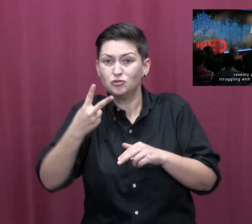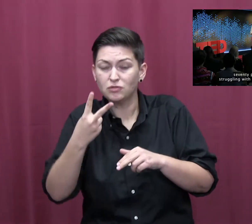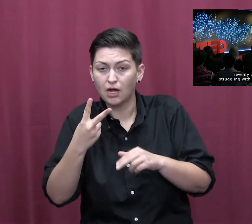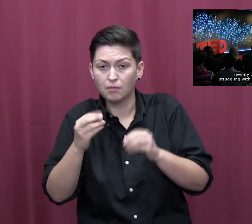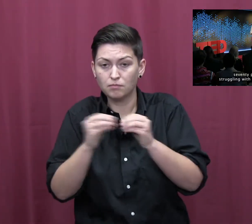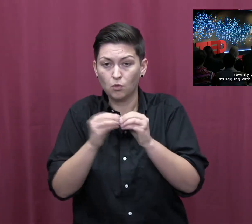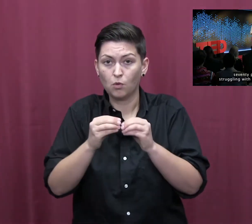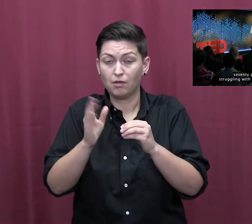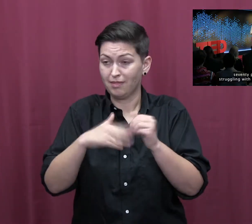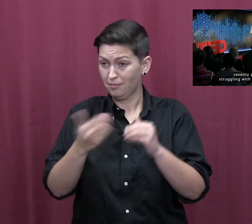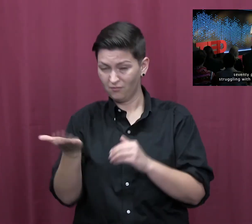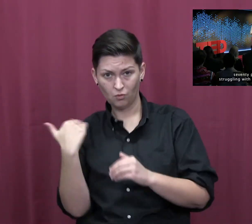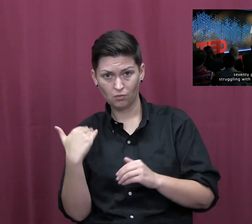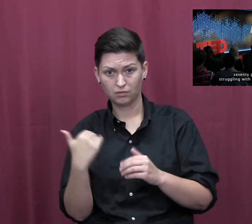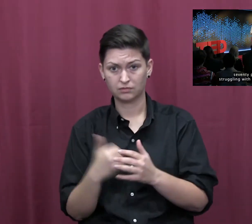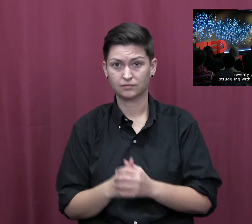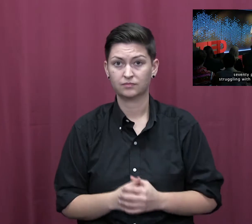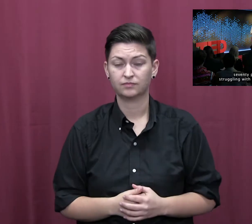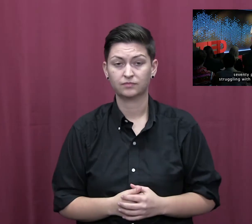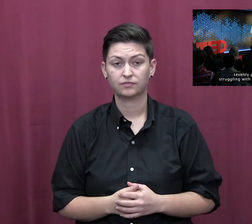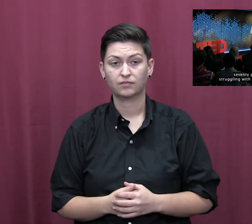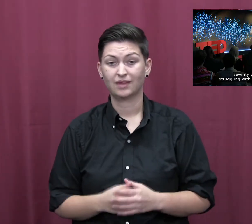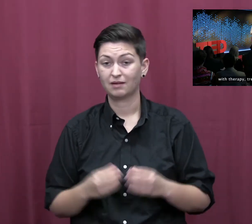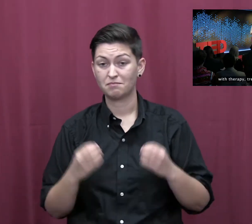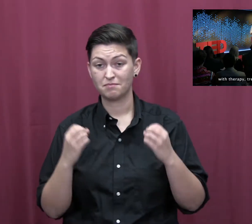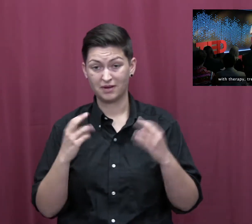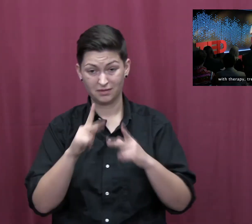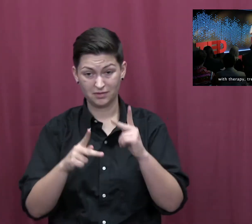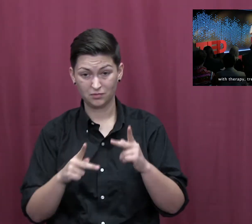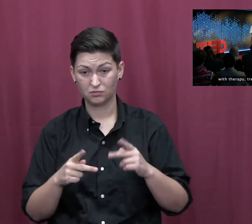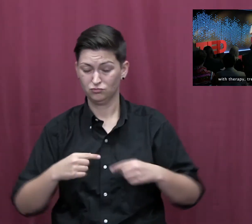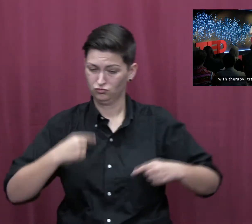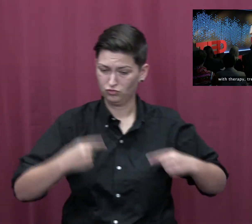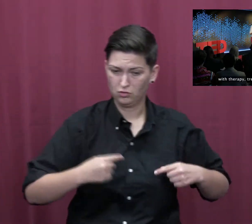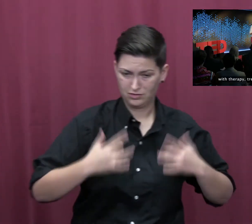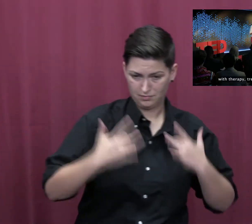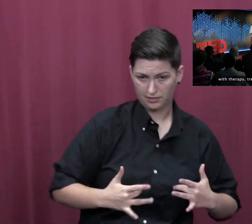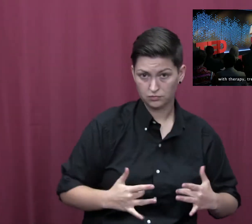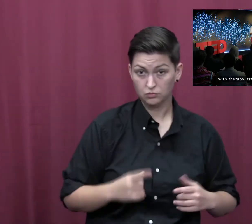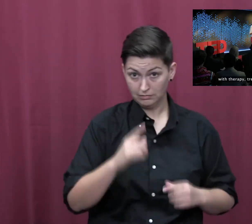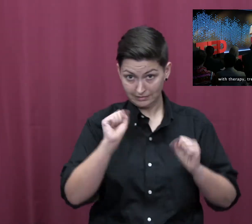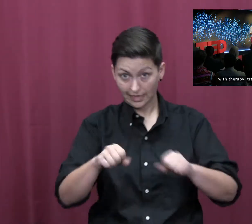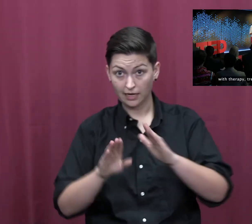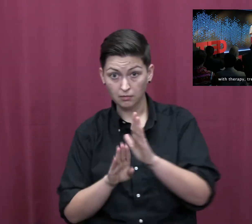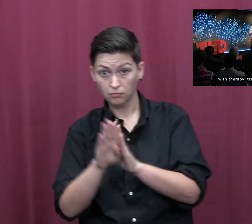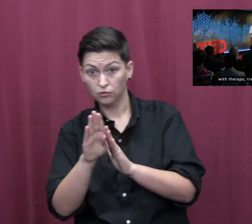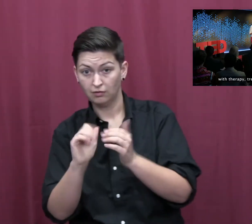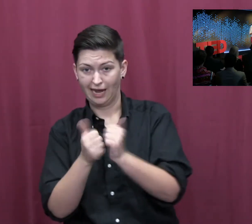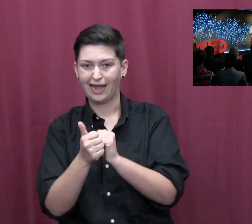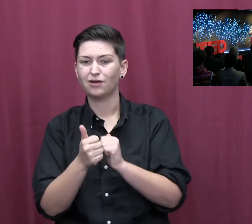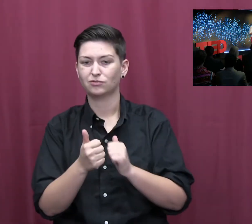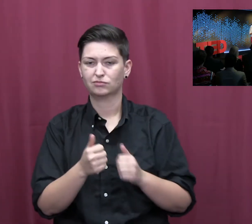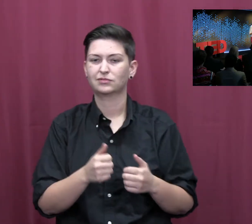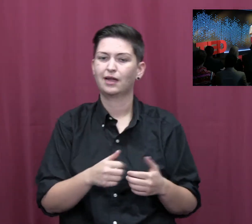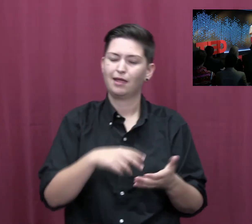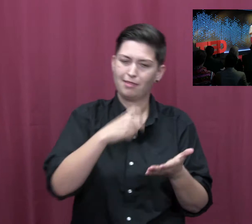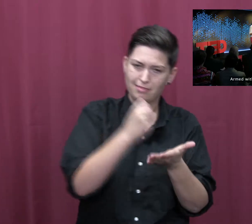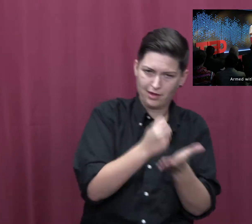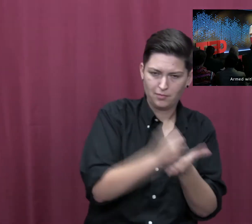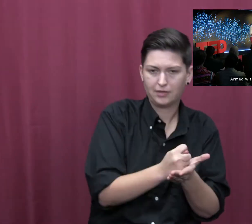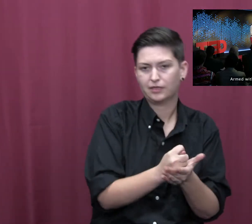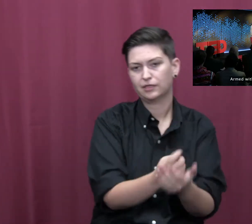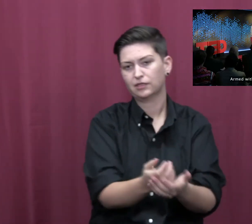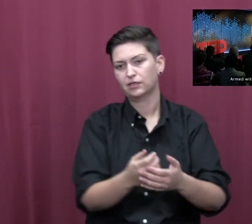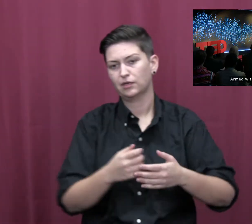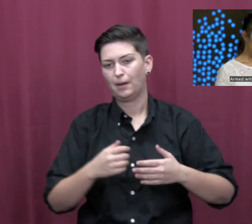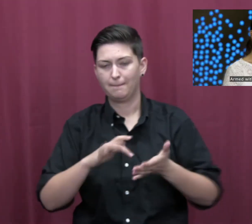people struggling with depression will improve with therapy, treatment, and medication.